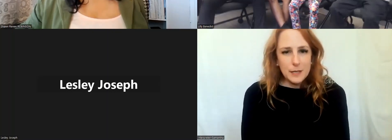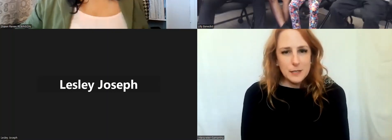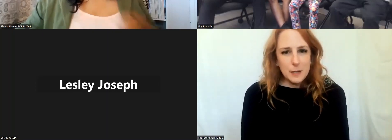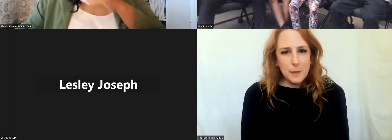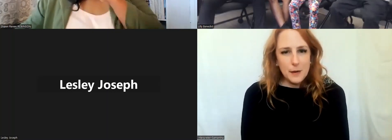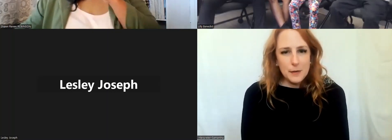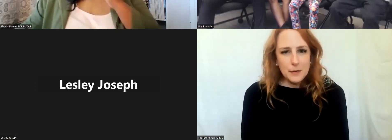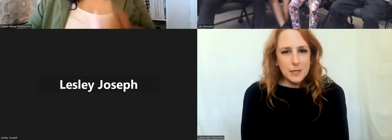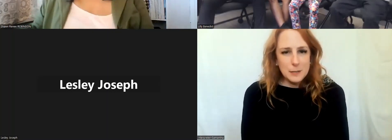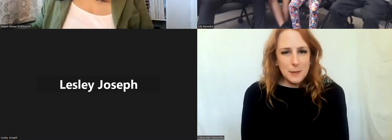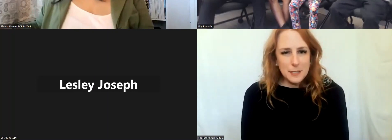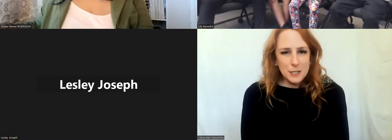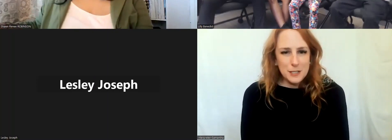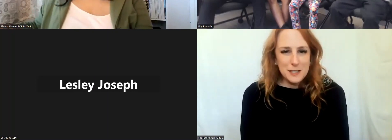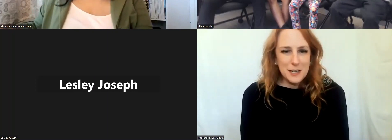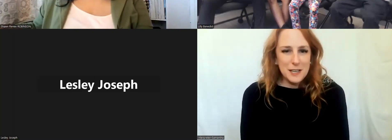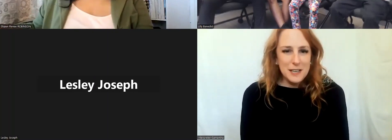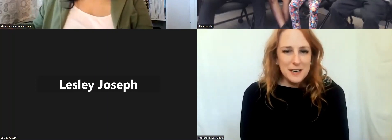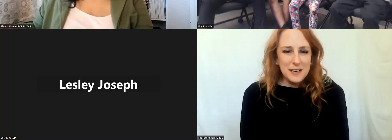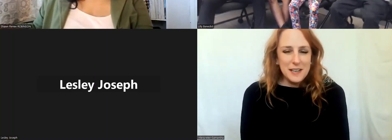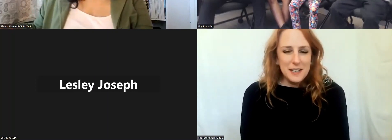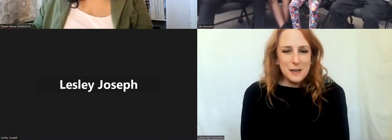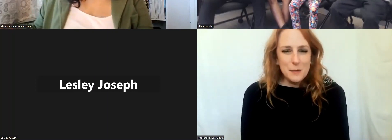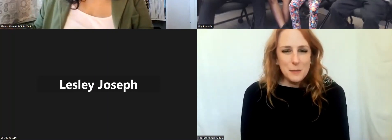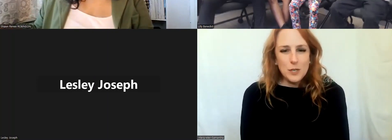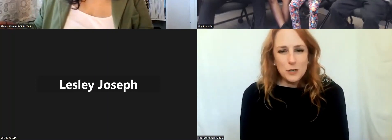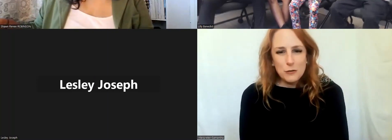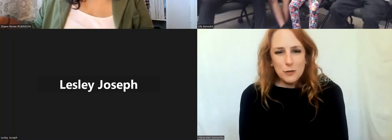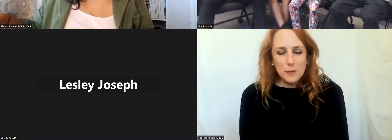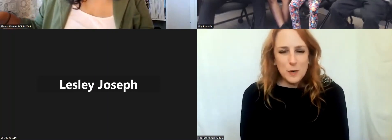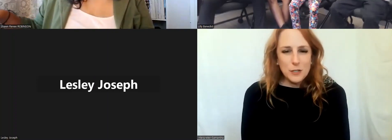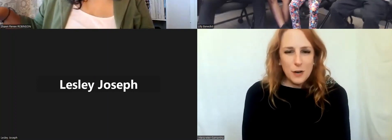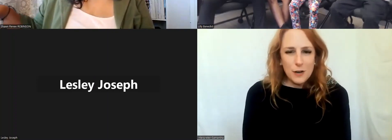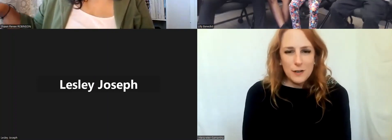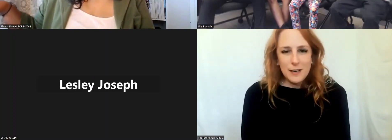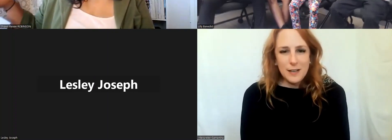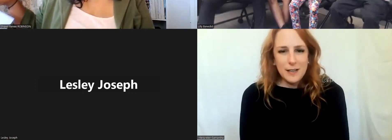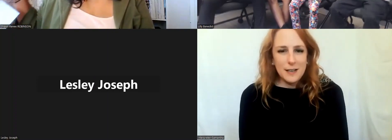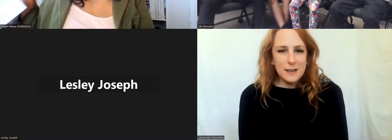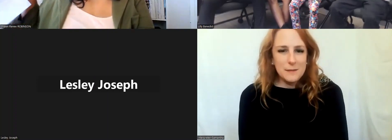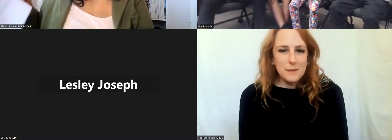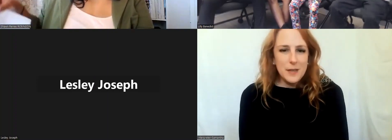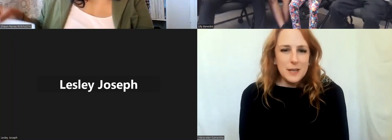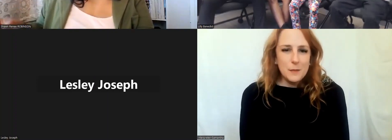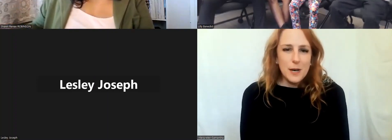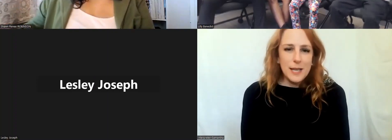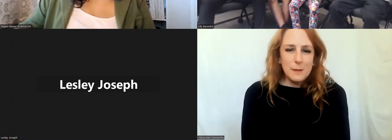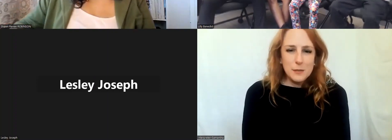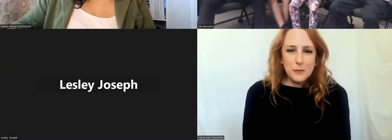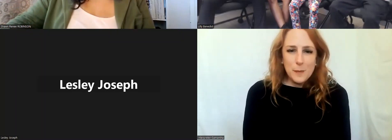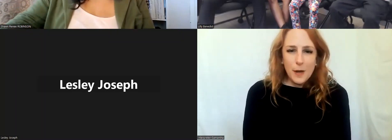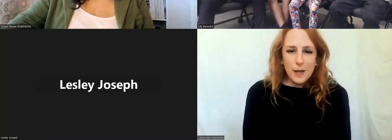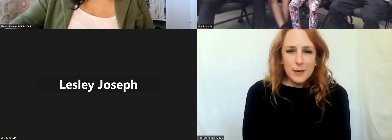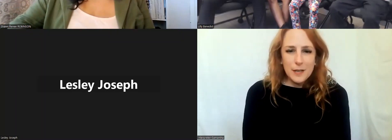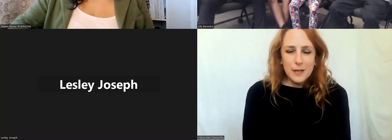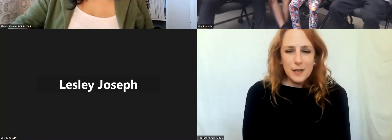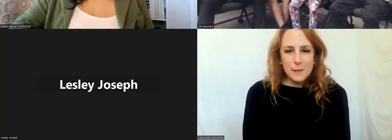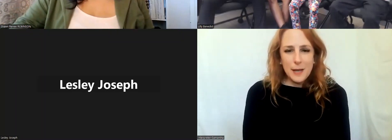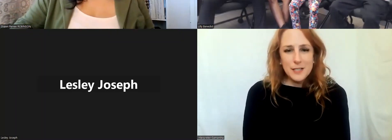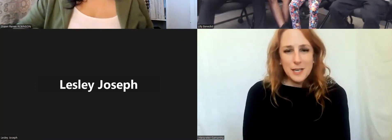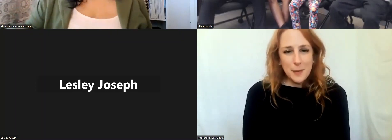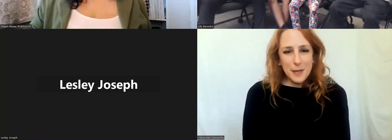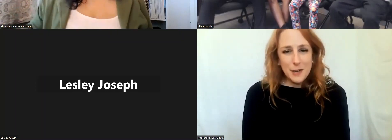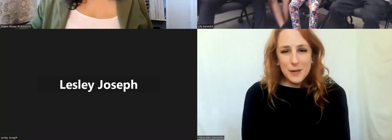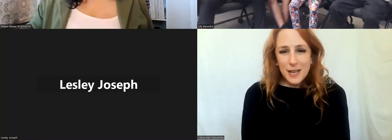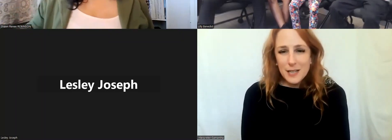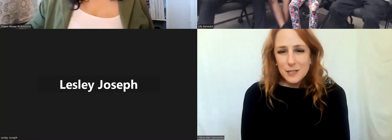about things, about these messages, like which are true and which aren't. And when I came to Fremont, I